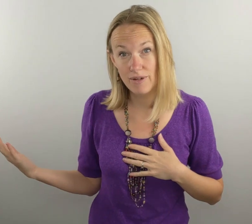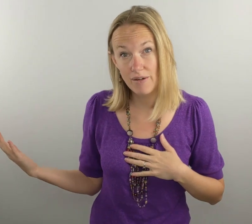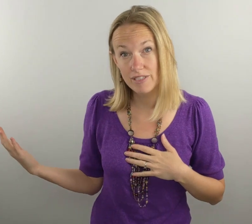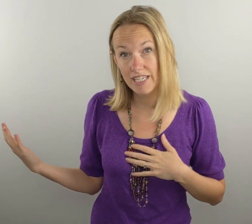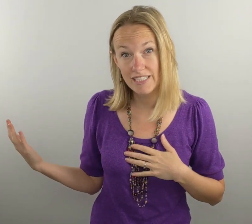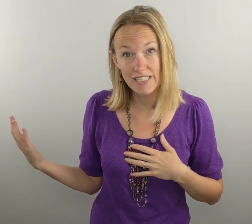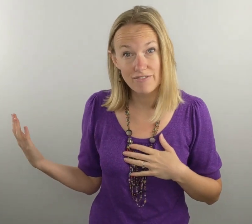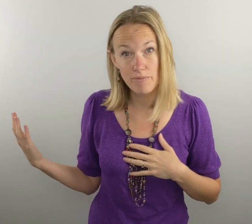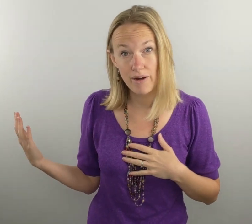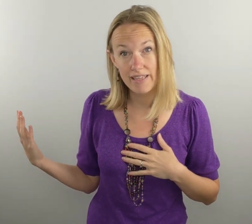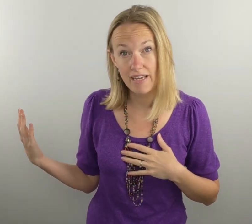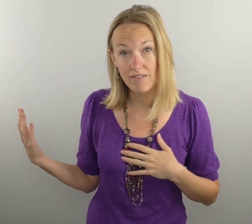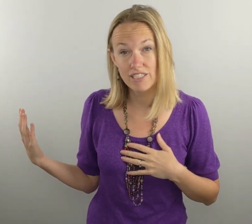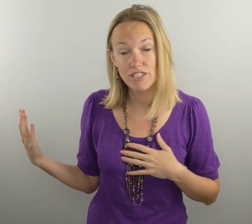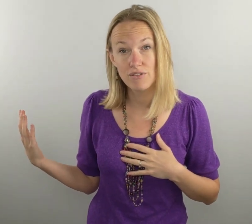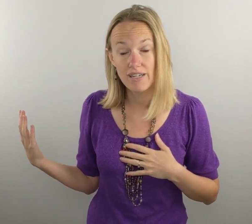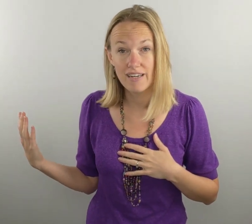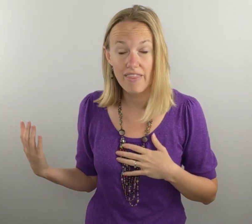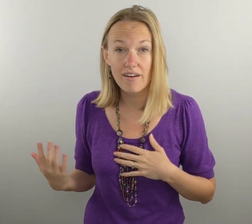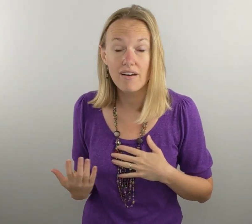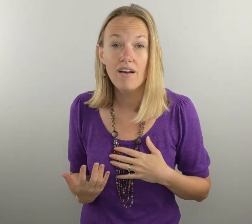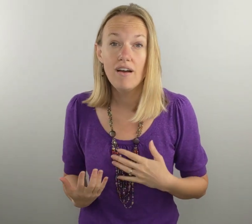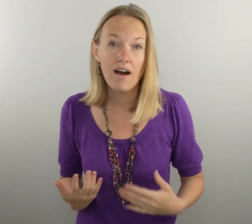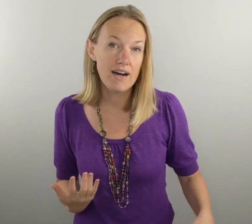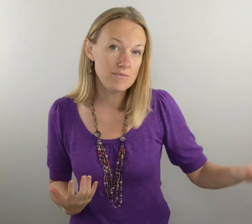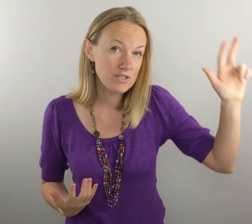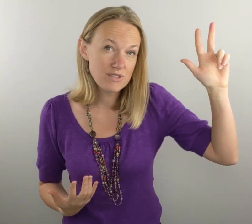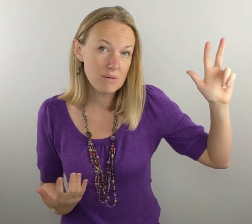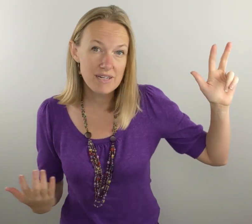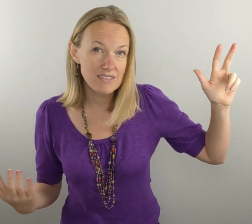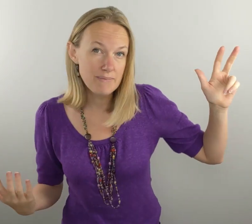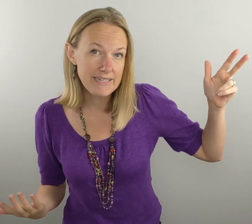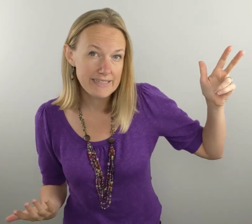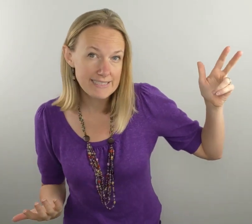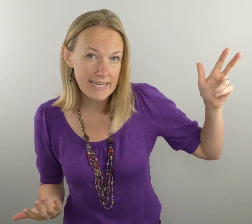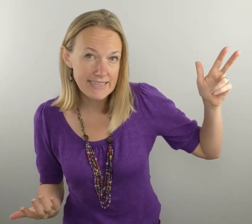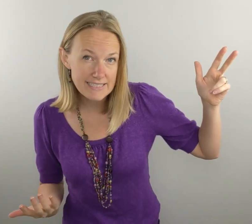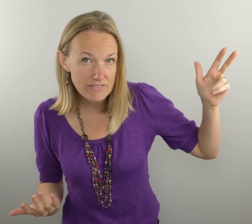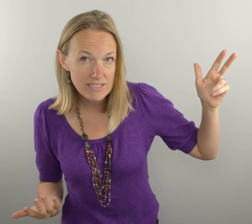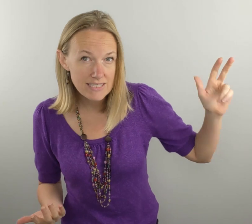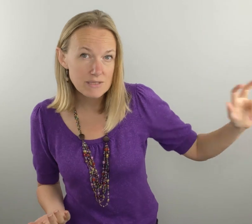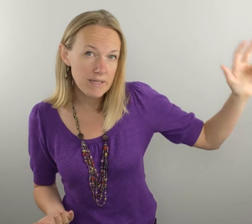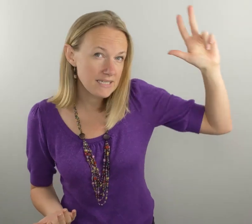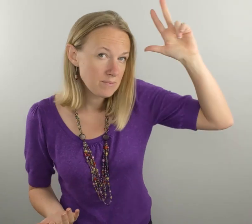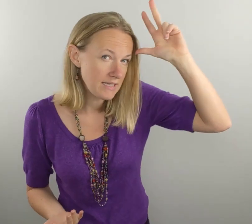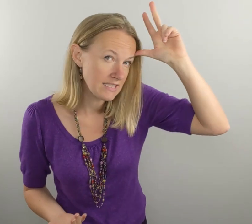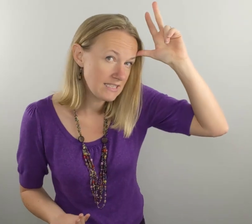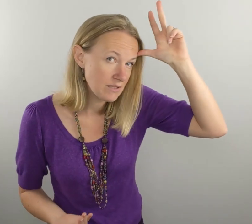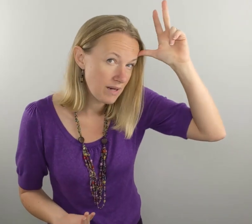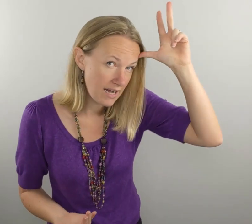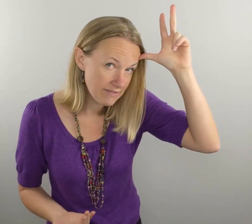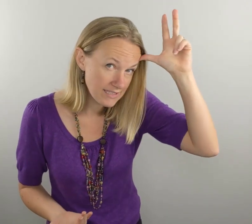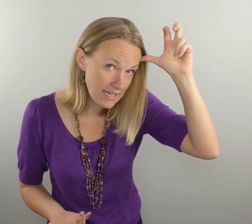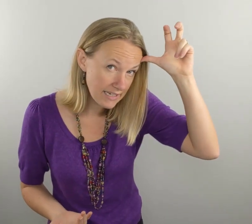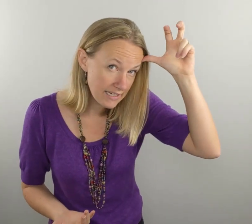We're changing it from one language to another. So someone else might not sign the devil in this place, but that's just what I've decided,